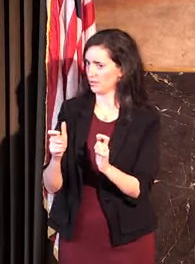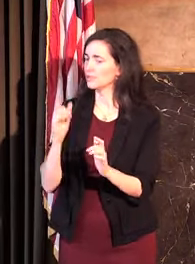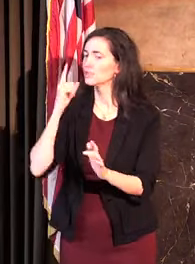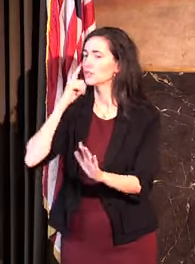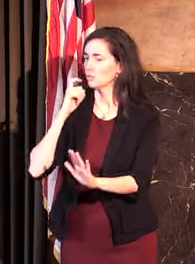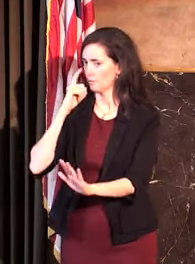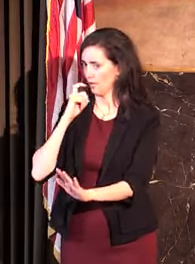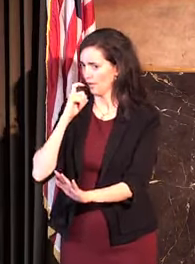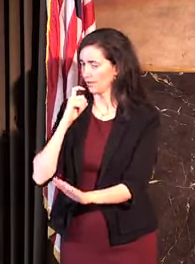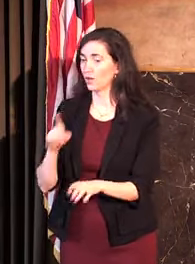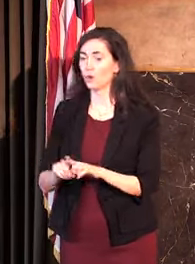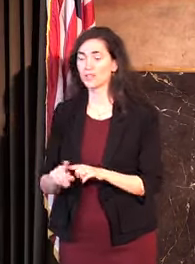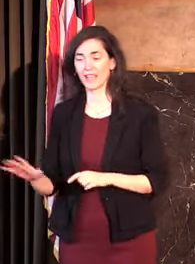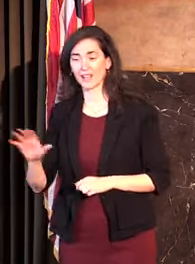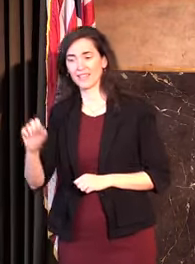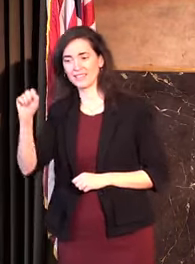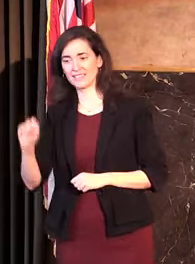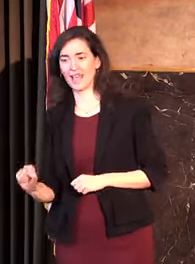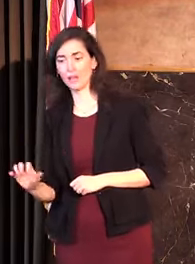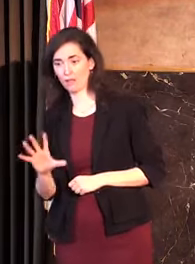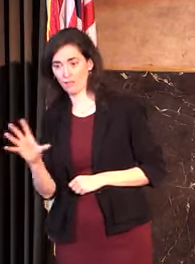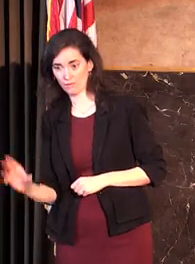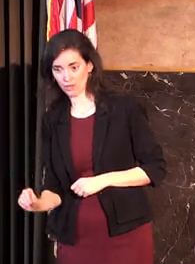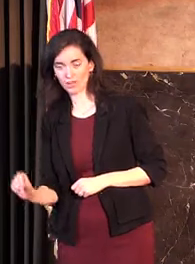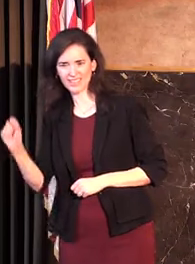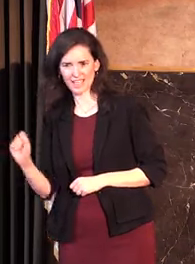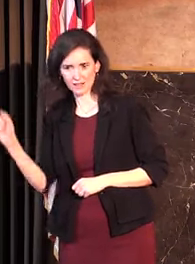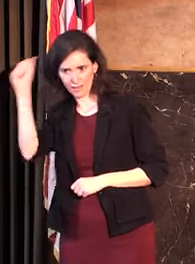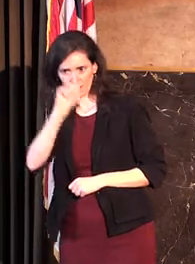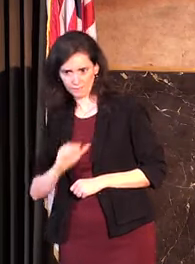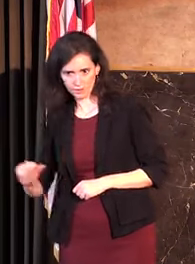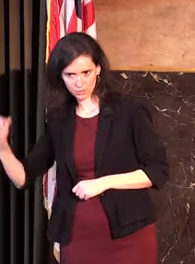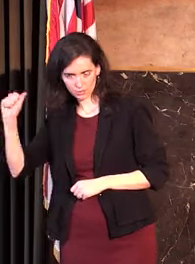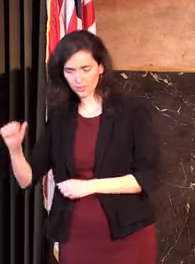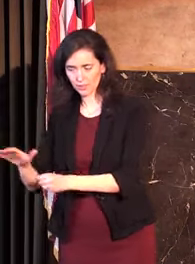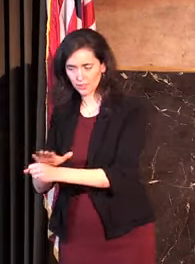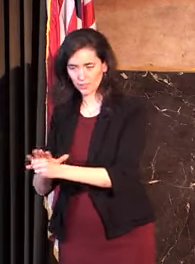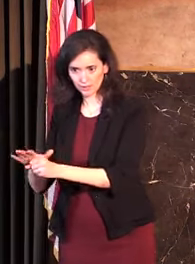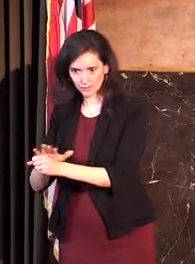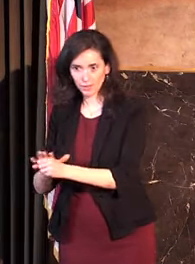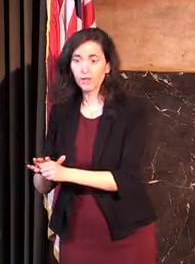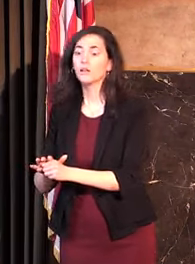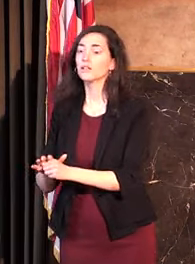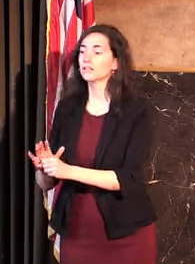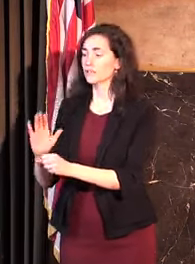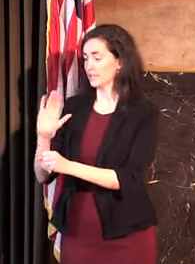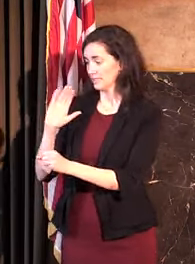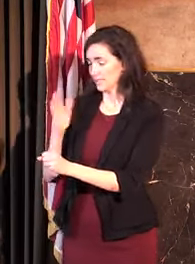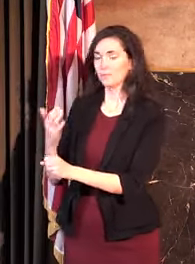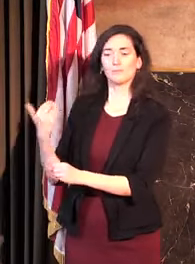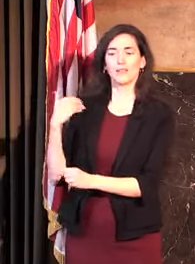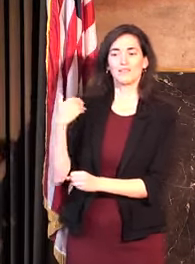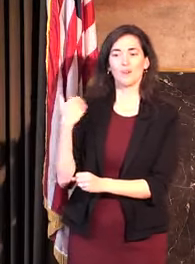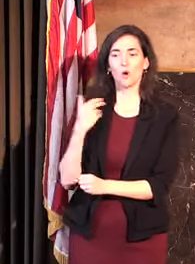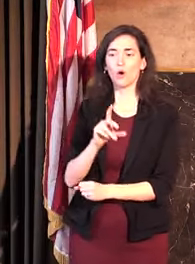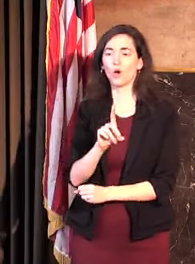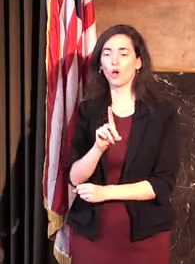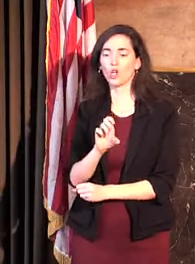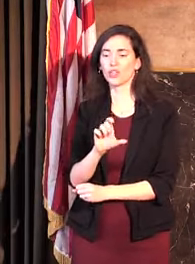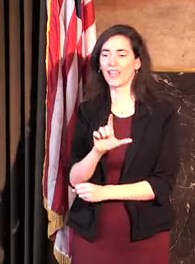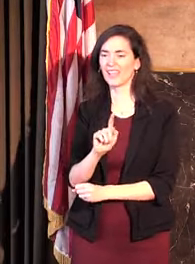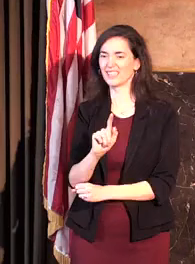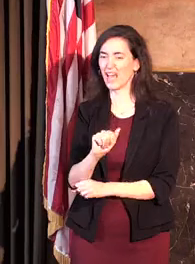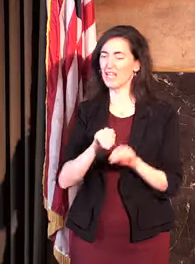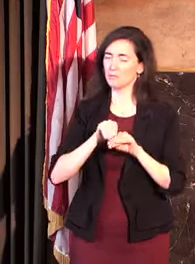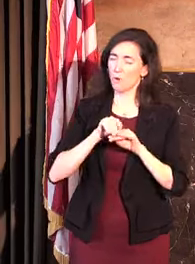in numbers in South Africa. In some parts of South Africa, it appears to be outcompeting Delta, that was the previously most